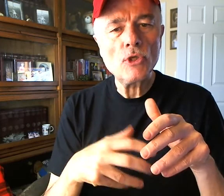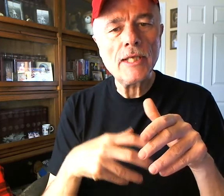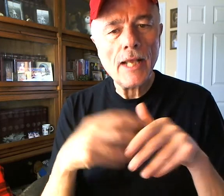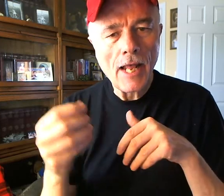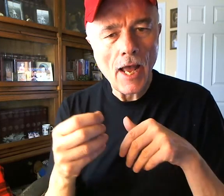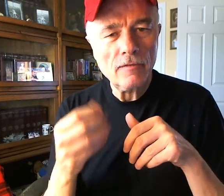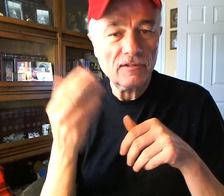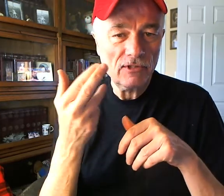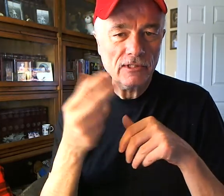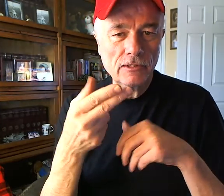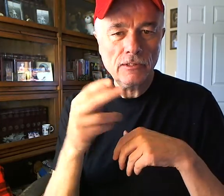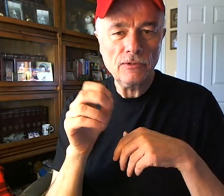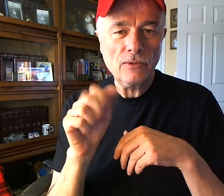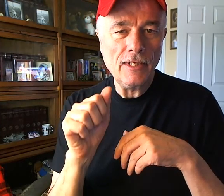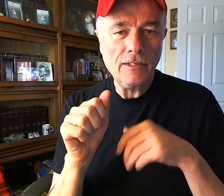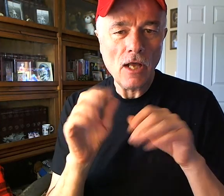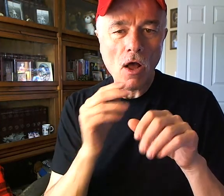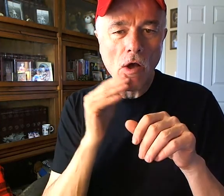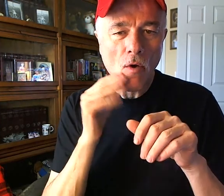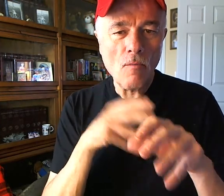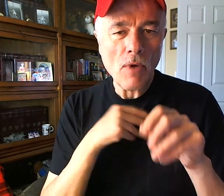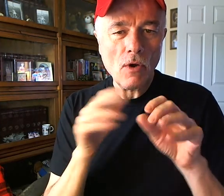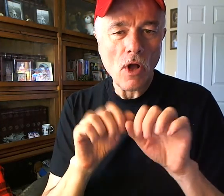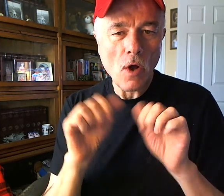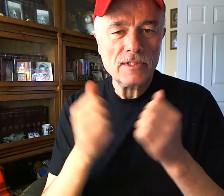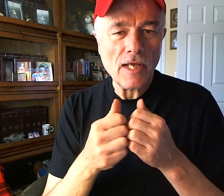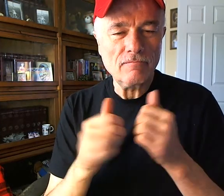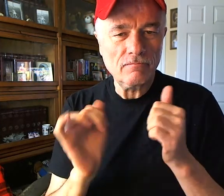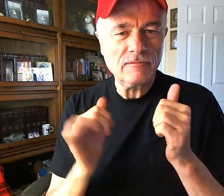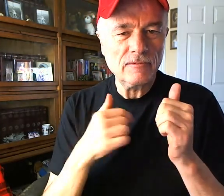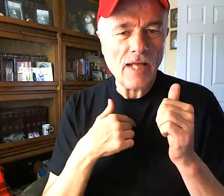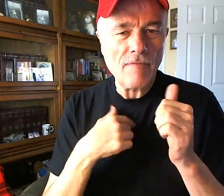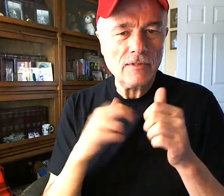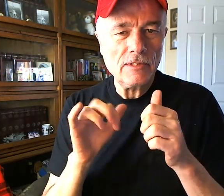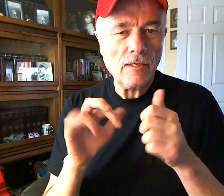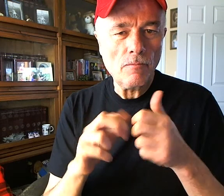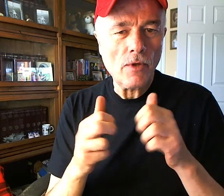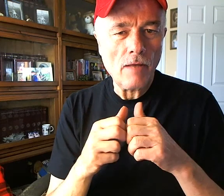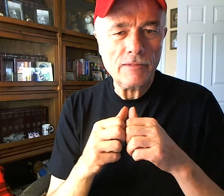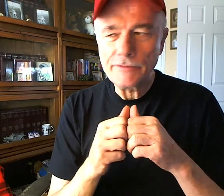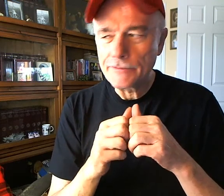mismatched living room into something fun, whimsical, and stylish. Let's see how they like it.